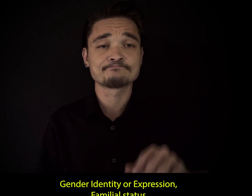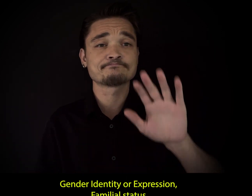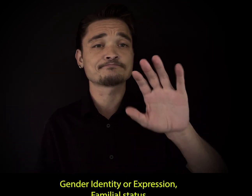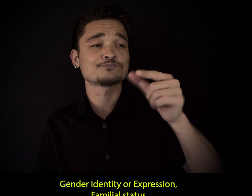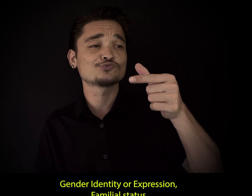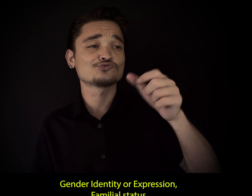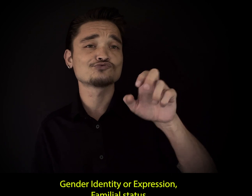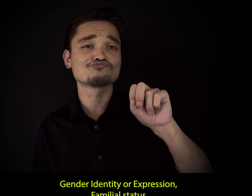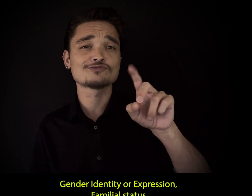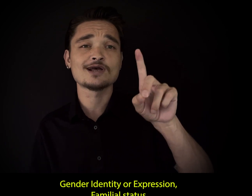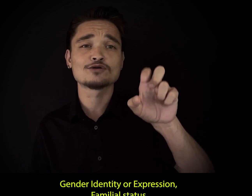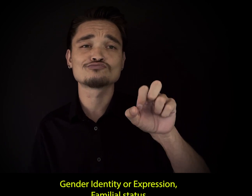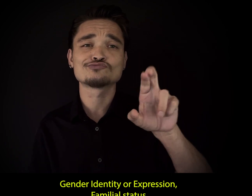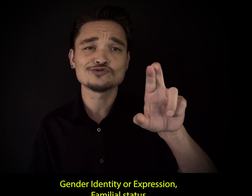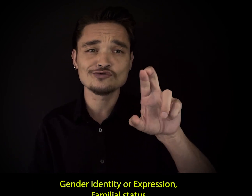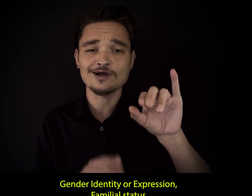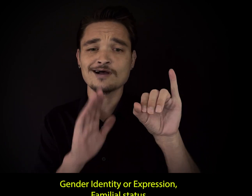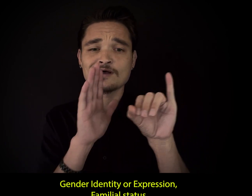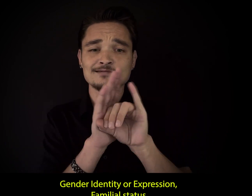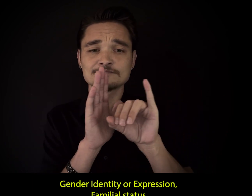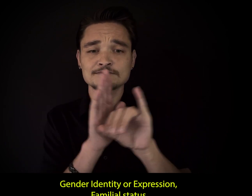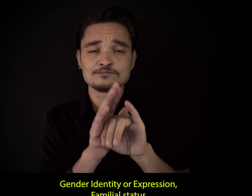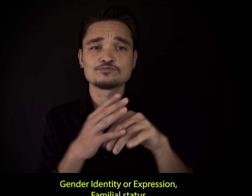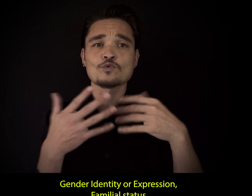gender identity or expression, familial status,